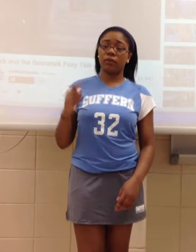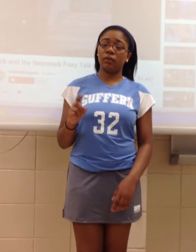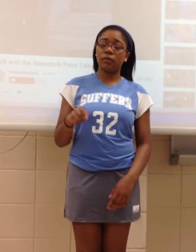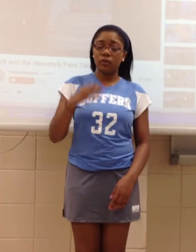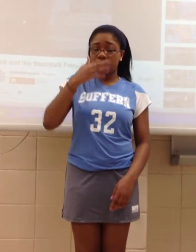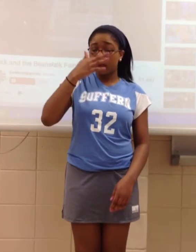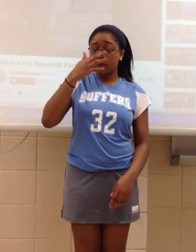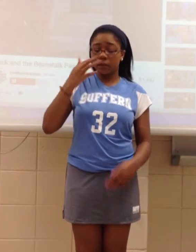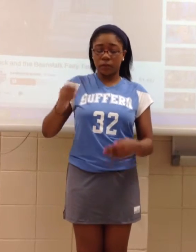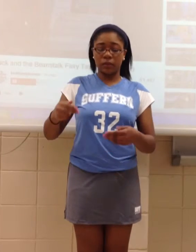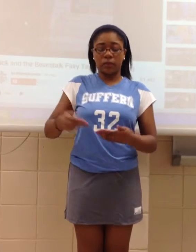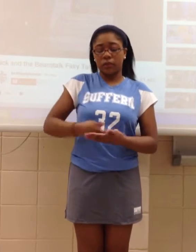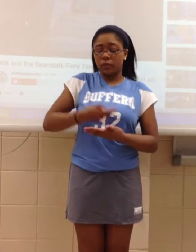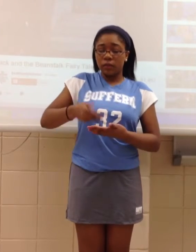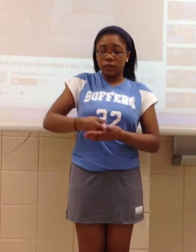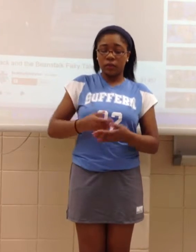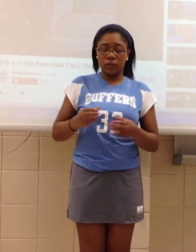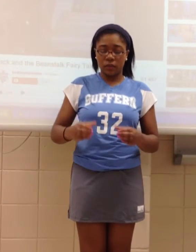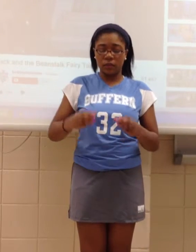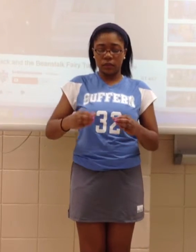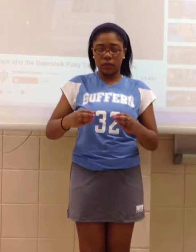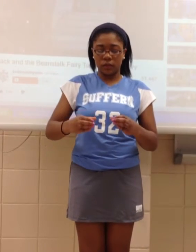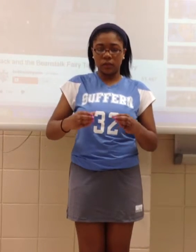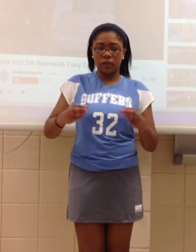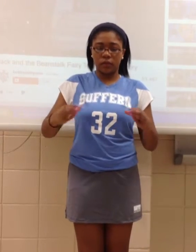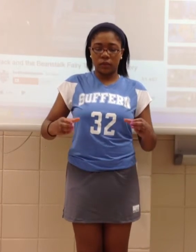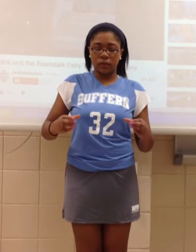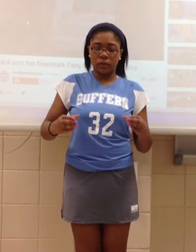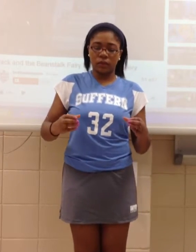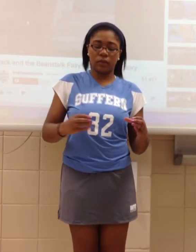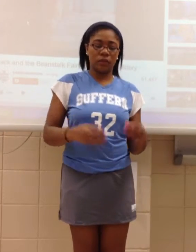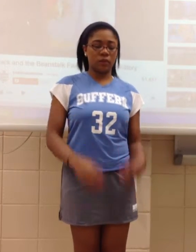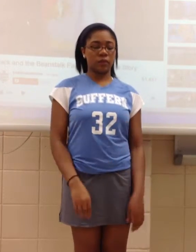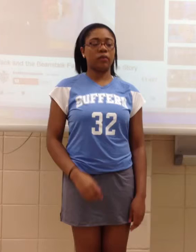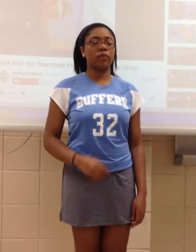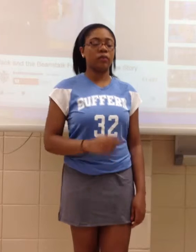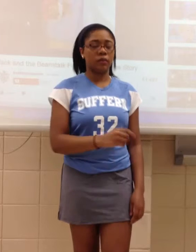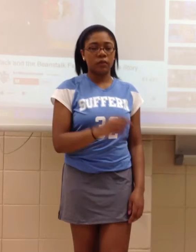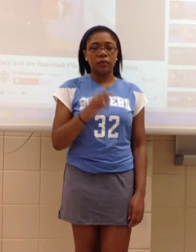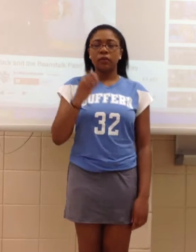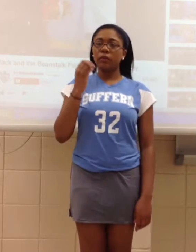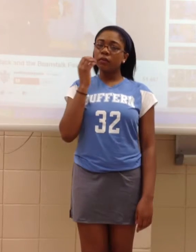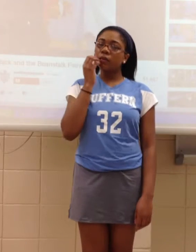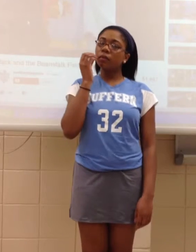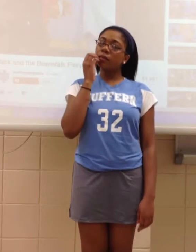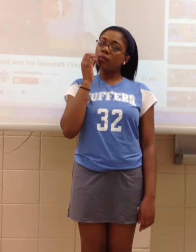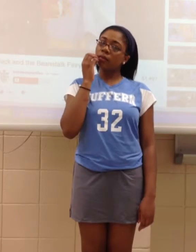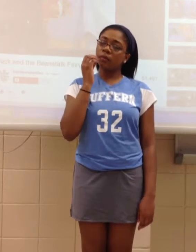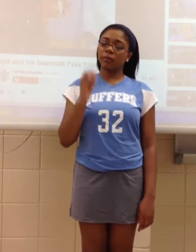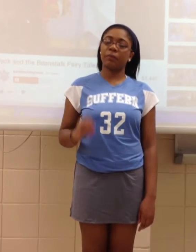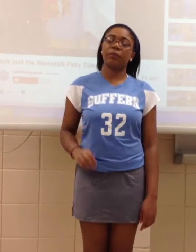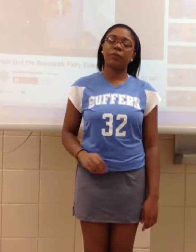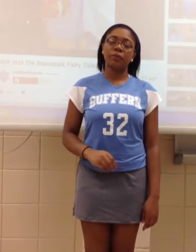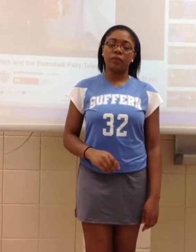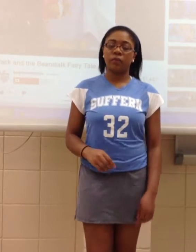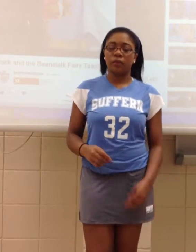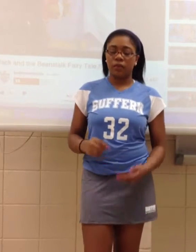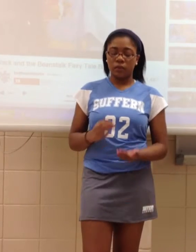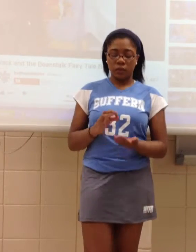cooked," said his wife, setting a huge bowl in front of him. After the giant had eaten his fill, he called for his